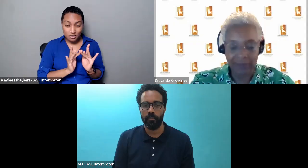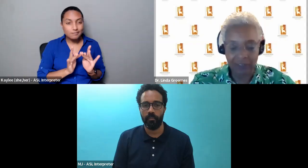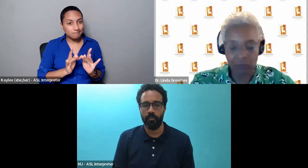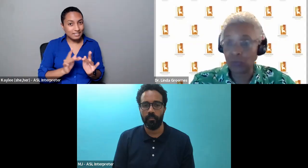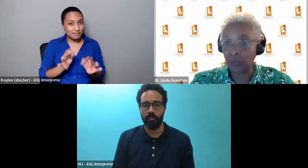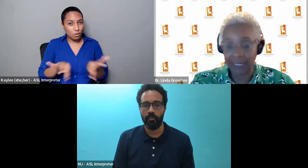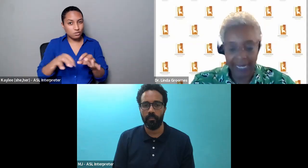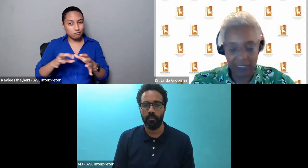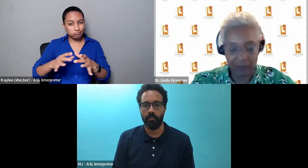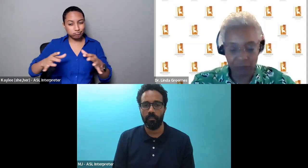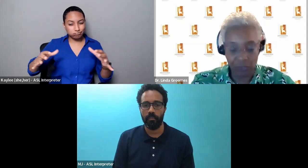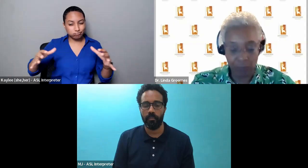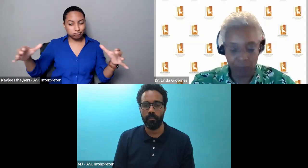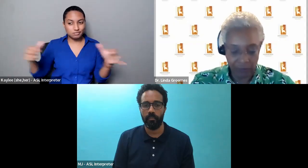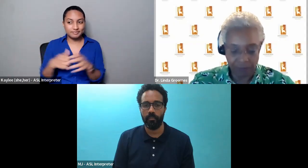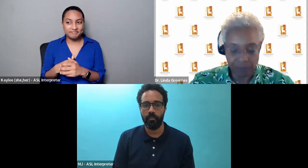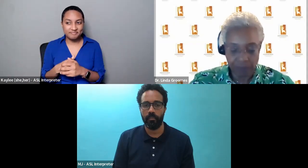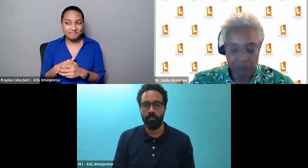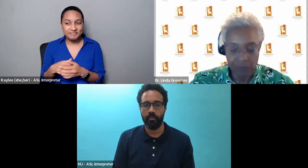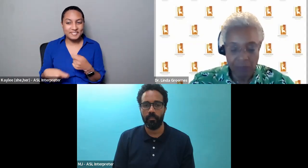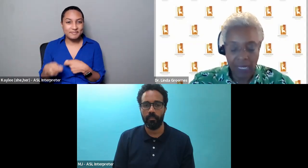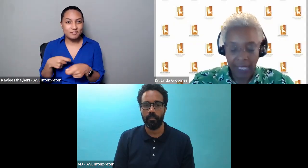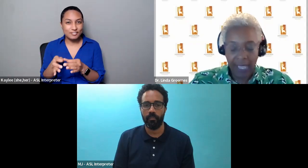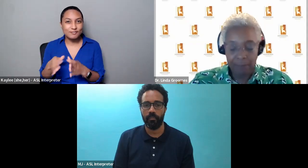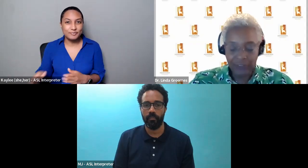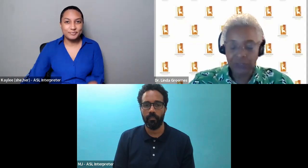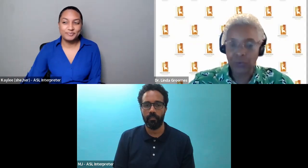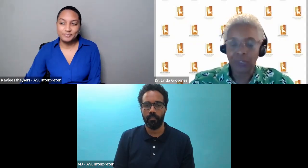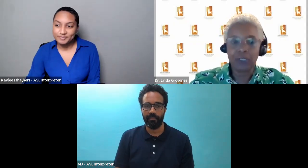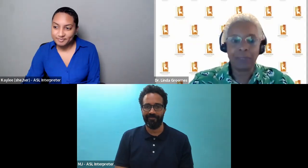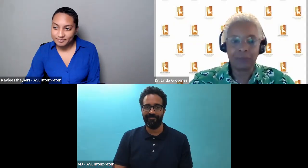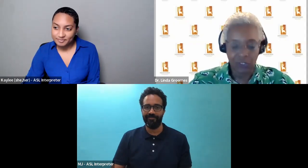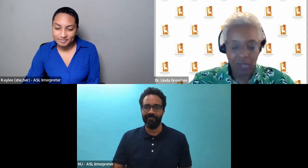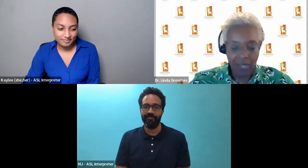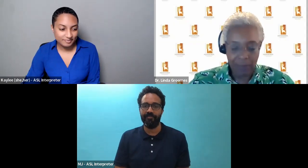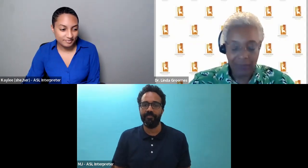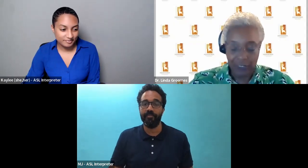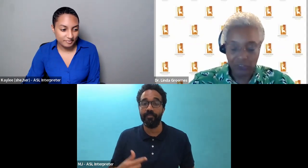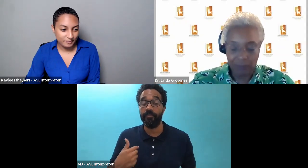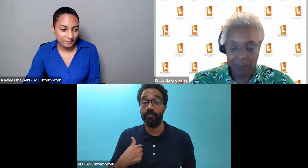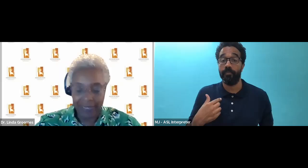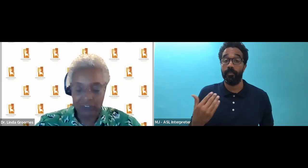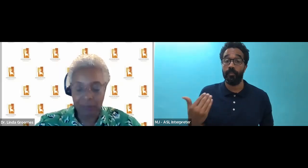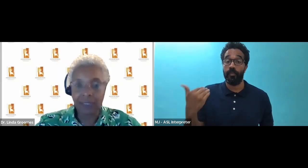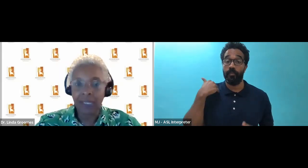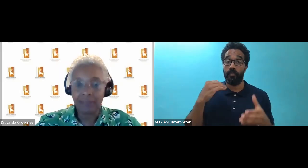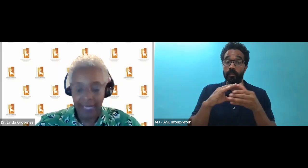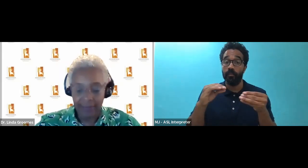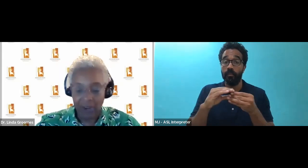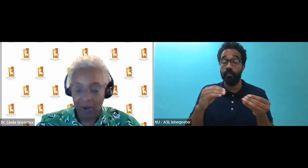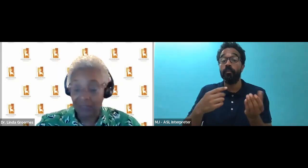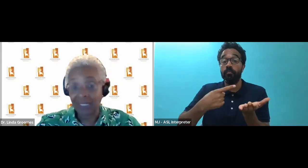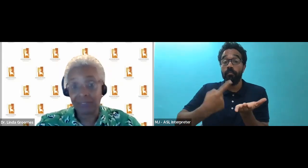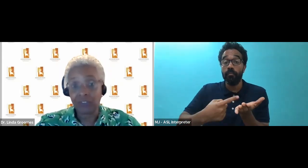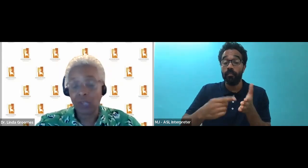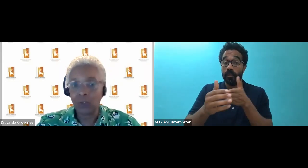different ways of recruiting candidates for your board. I mentioned earlier, but when you talk about leadership and management, that